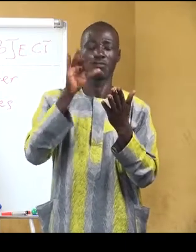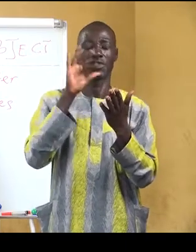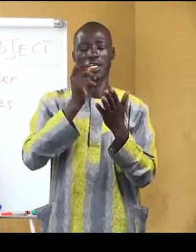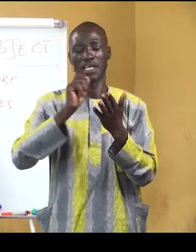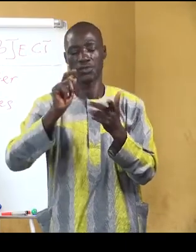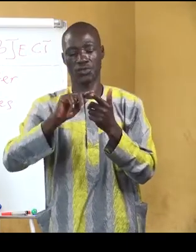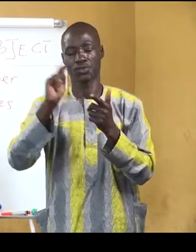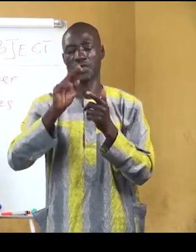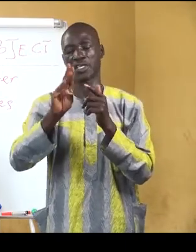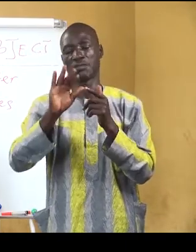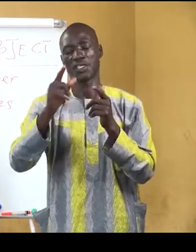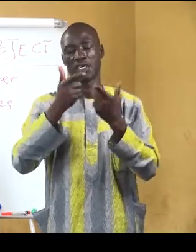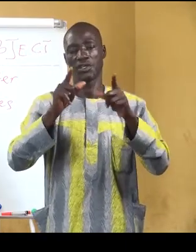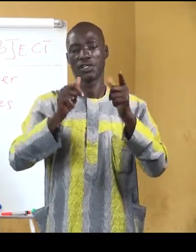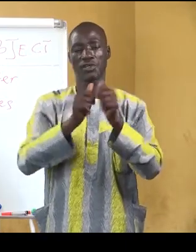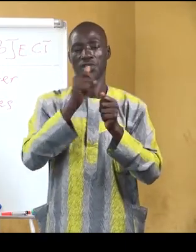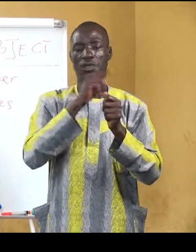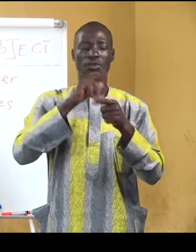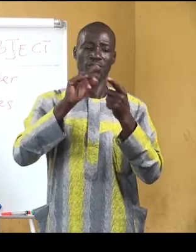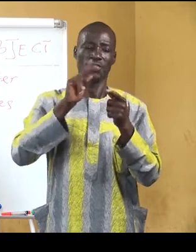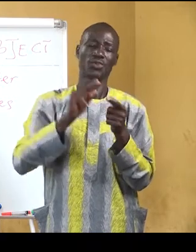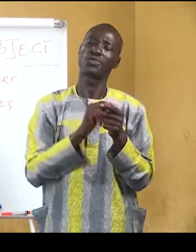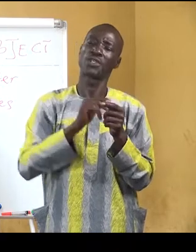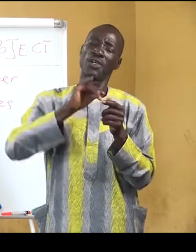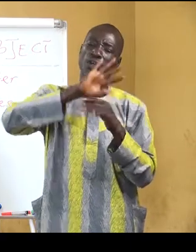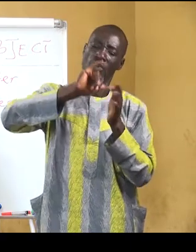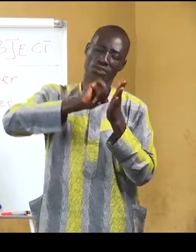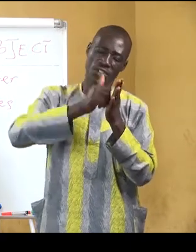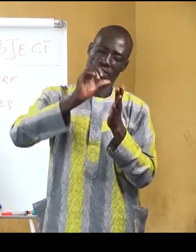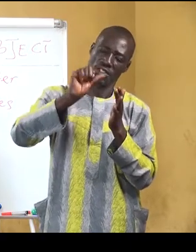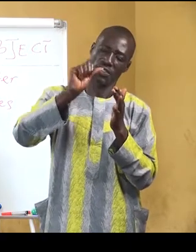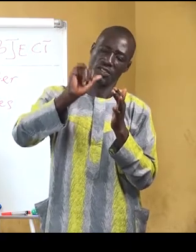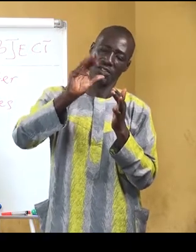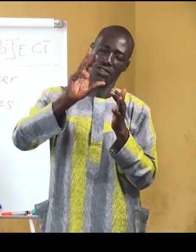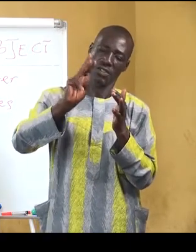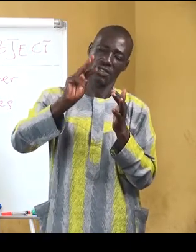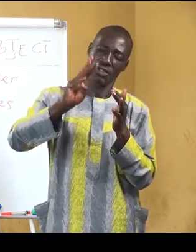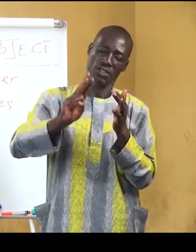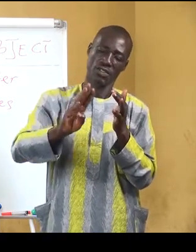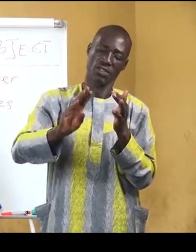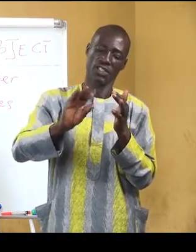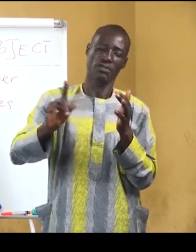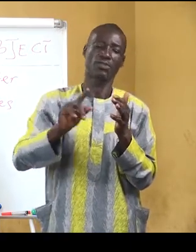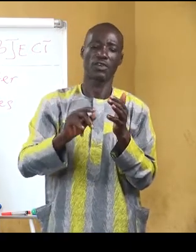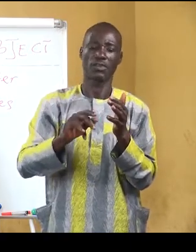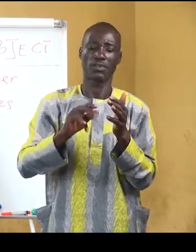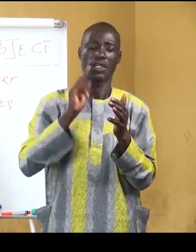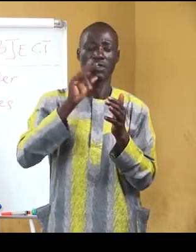basic language, which we are going to be using. Those symbolic instructions will be used that are going to write what? A language. Some of